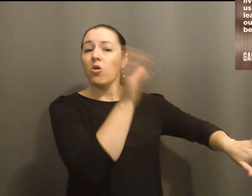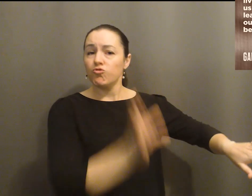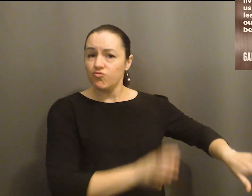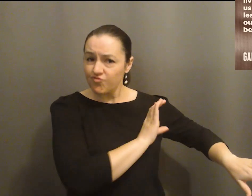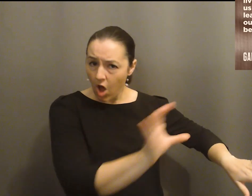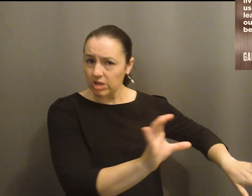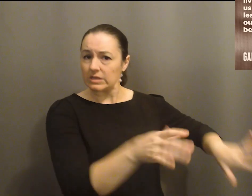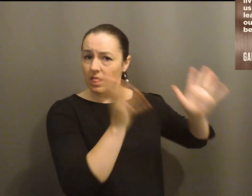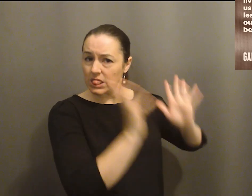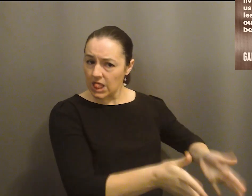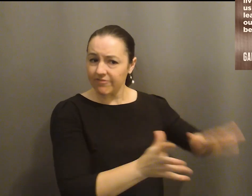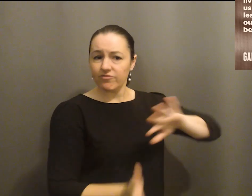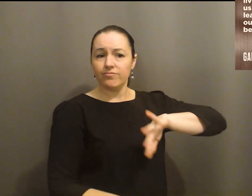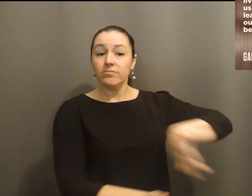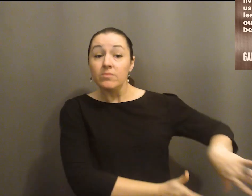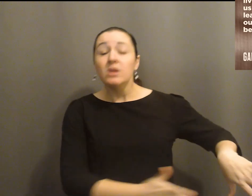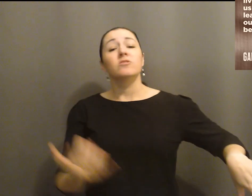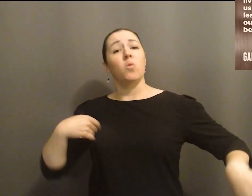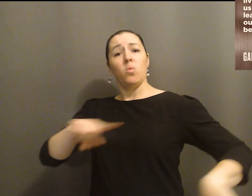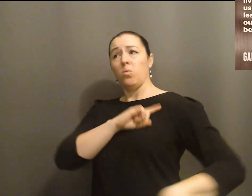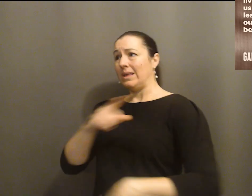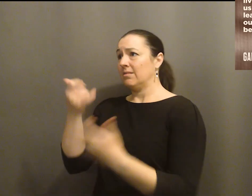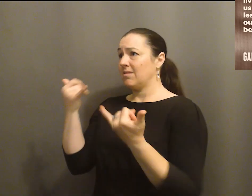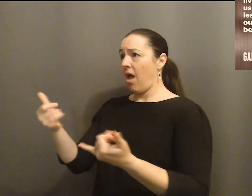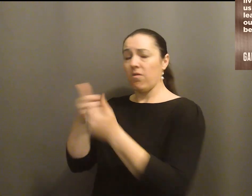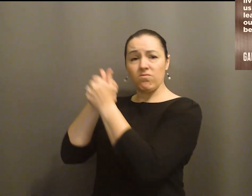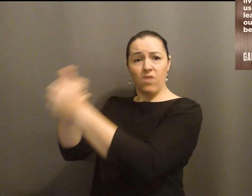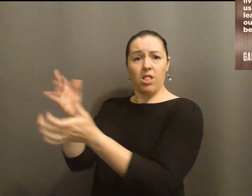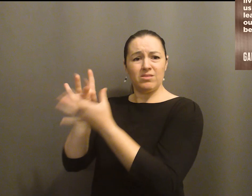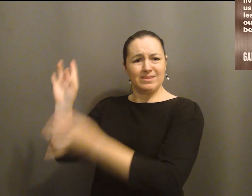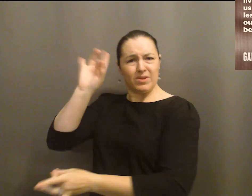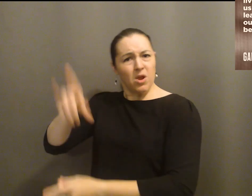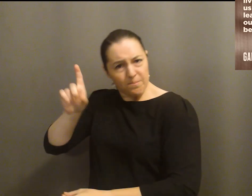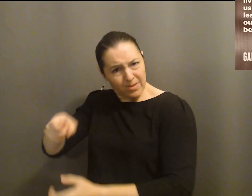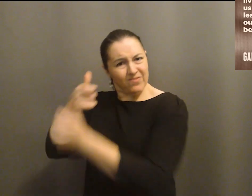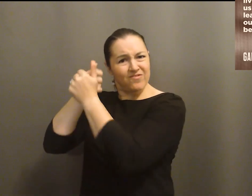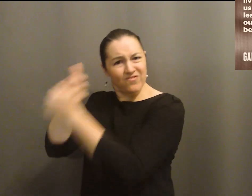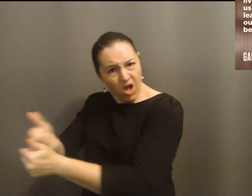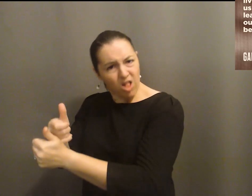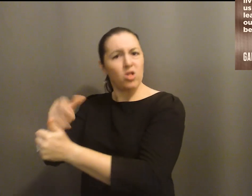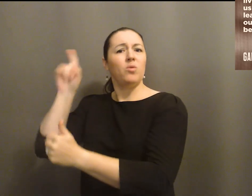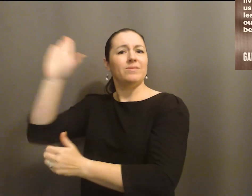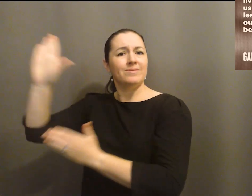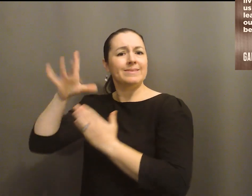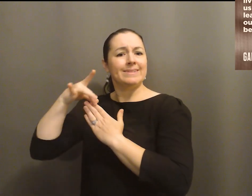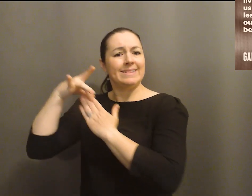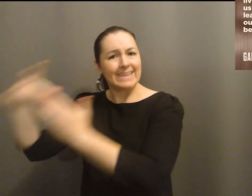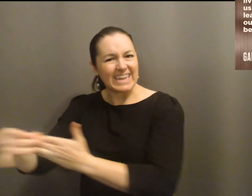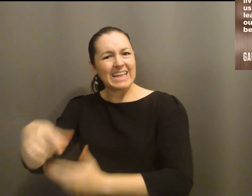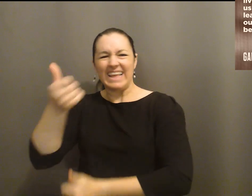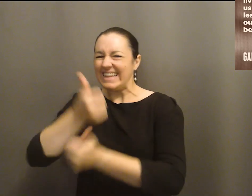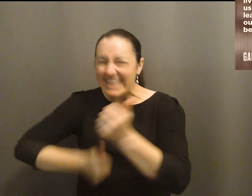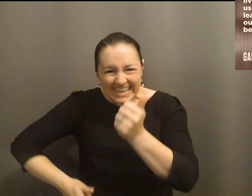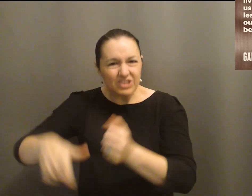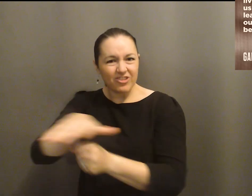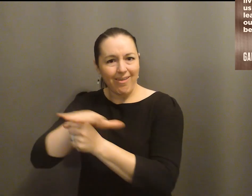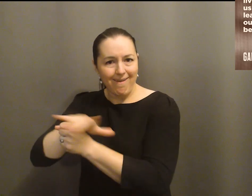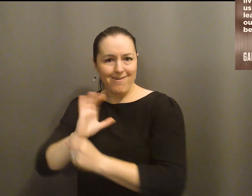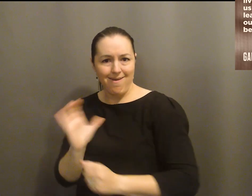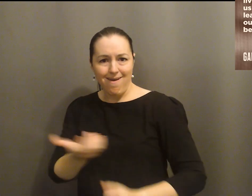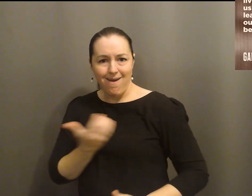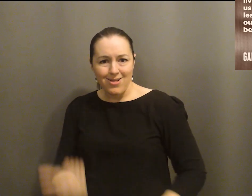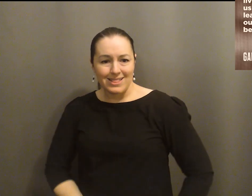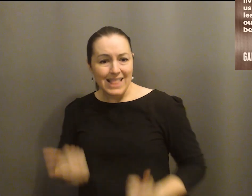by the Spirit Let us follow the Spirit's leading in every part of our lives And I love this last part Let us not